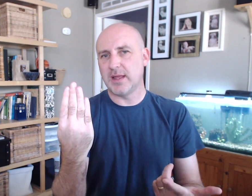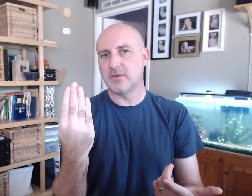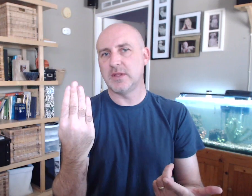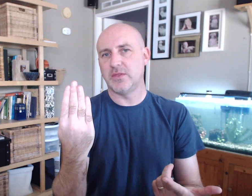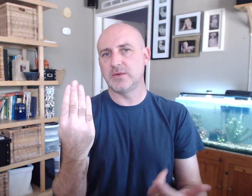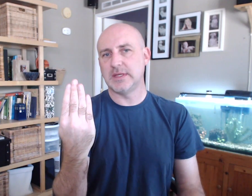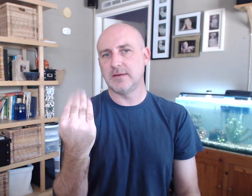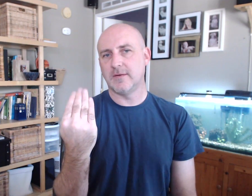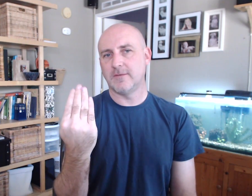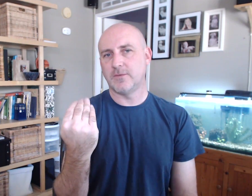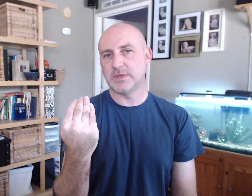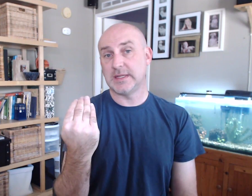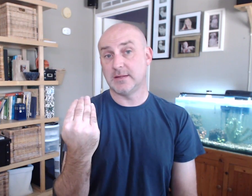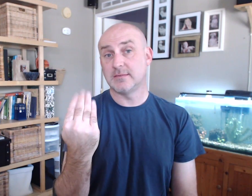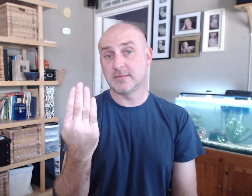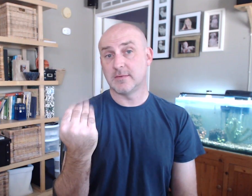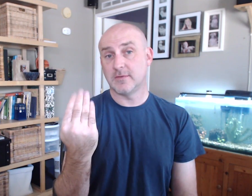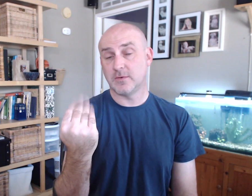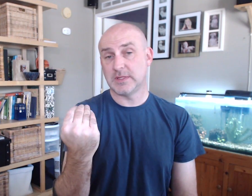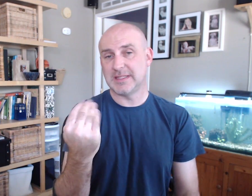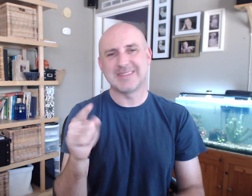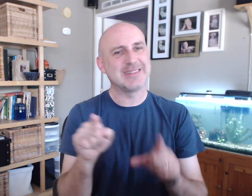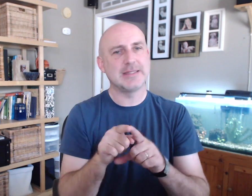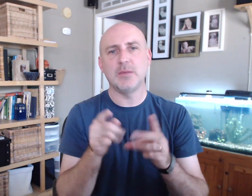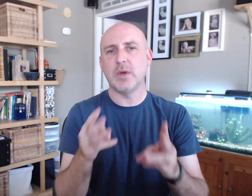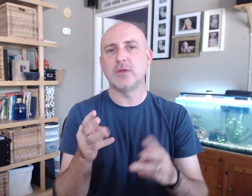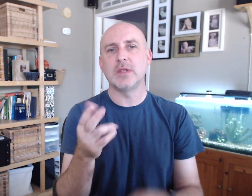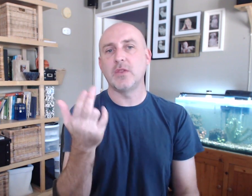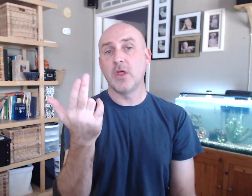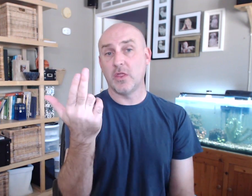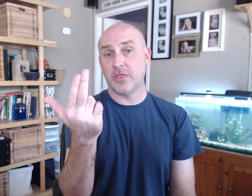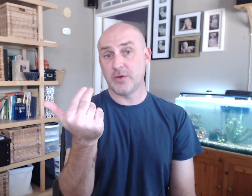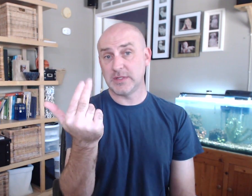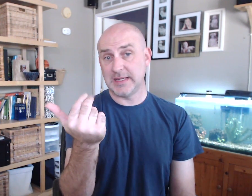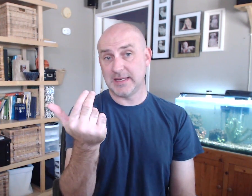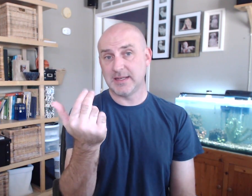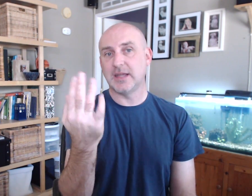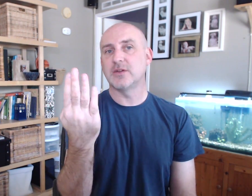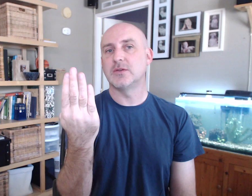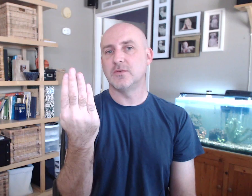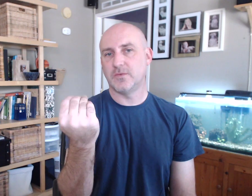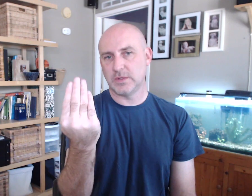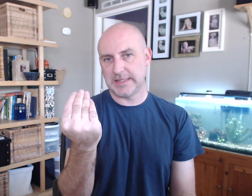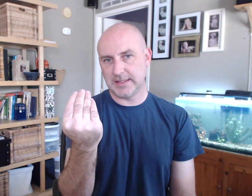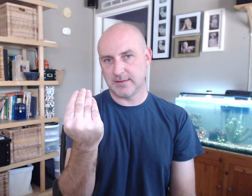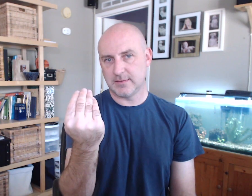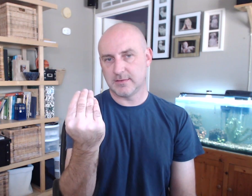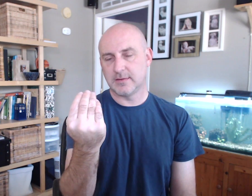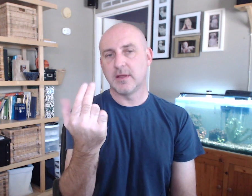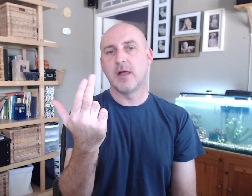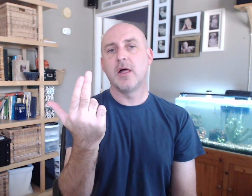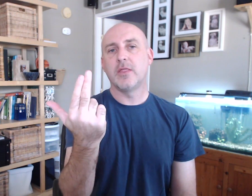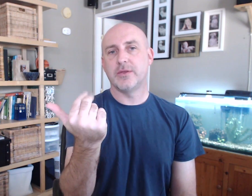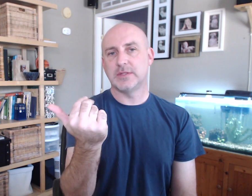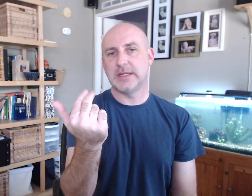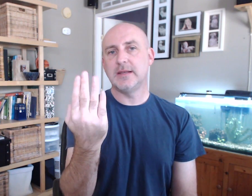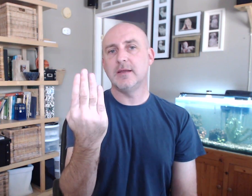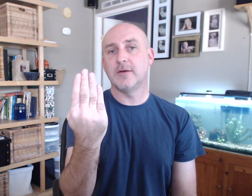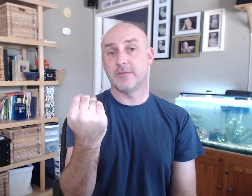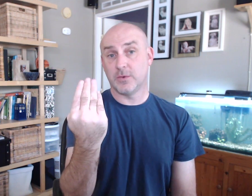you did 13, 14, 14. It's the same way you did 13, now you're going to do 14. 13,